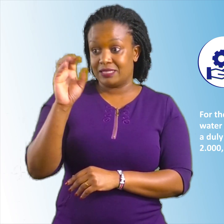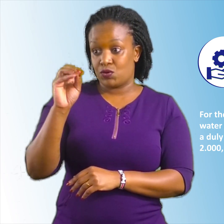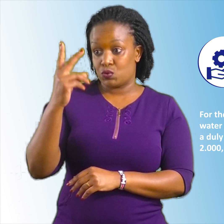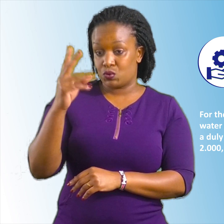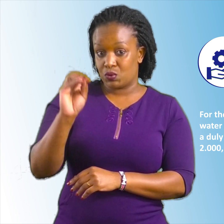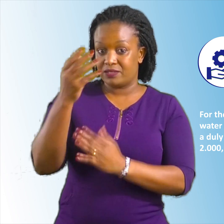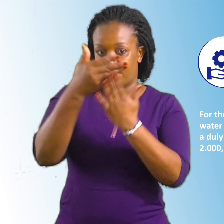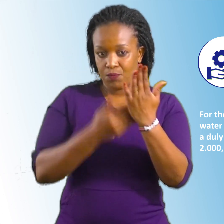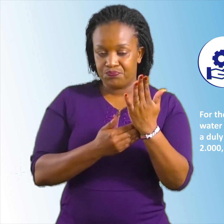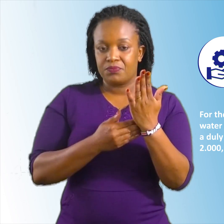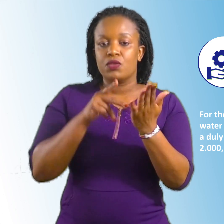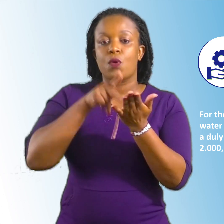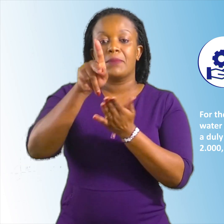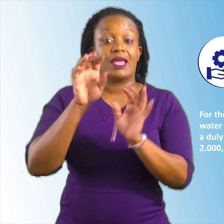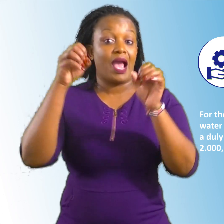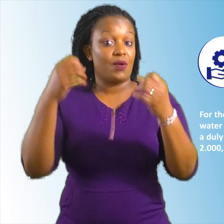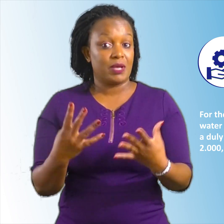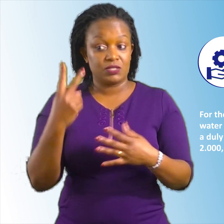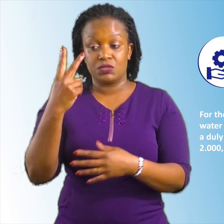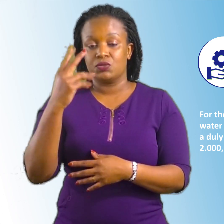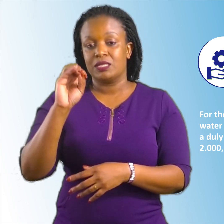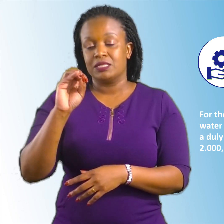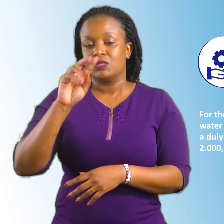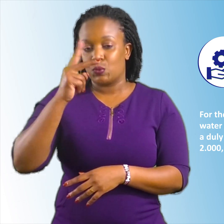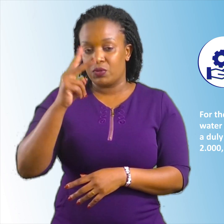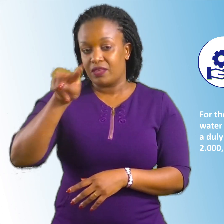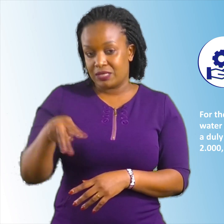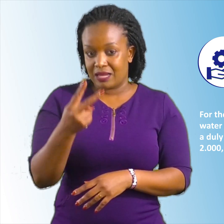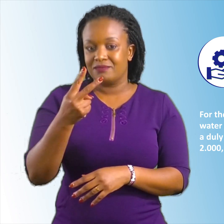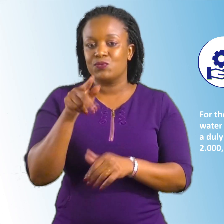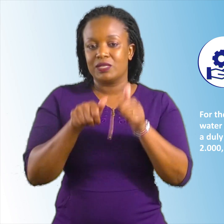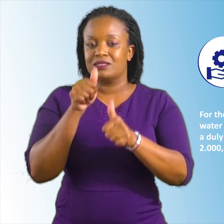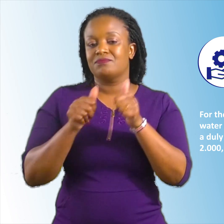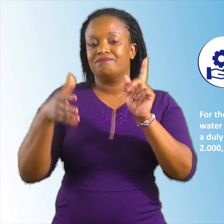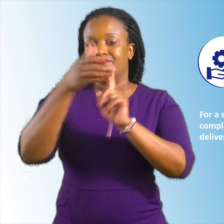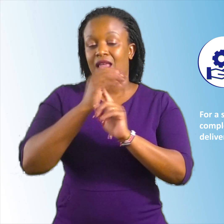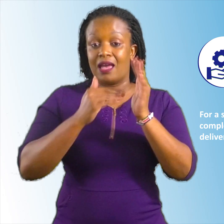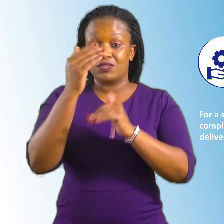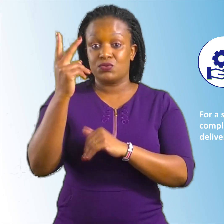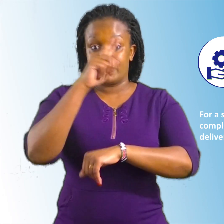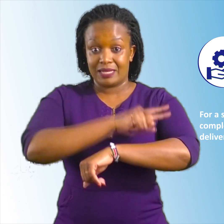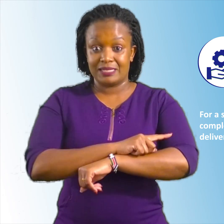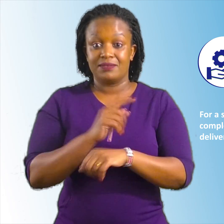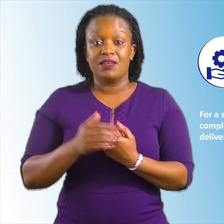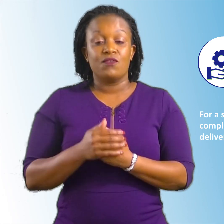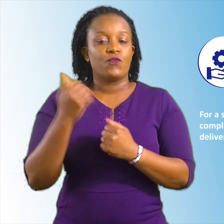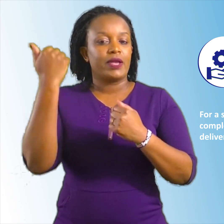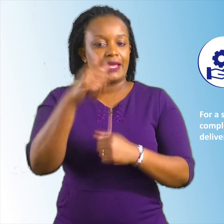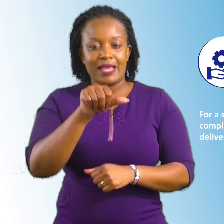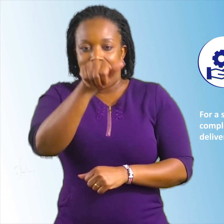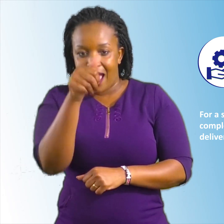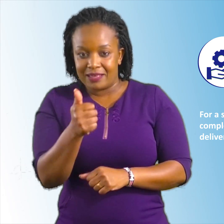form. The charge is $2,000, deliverable within 2 working days. For a supplementary